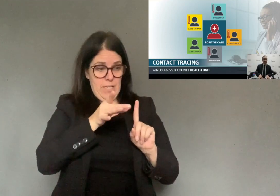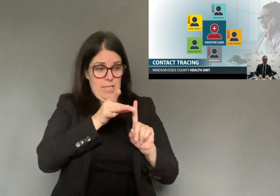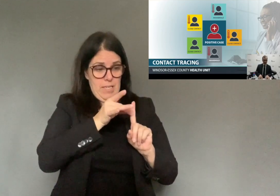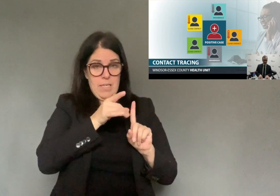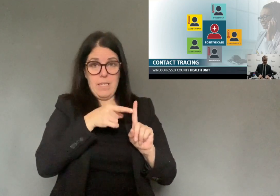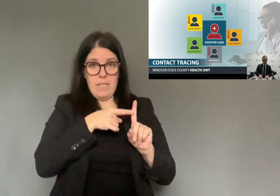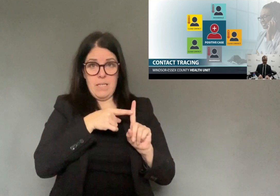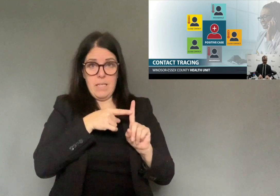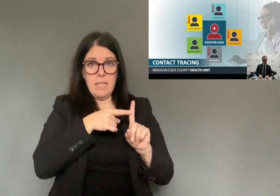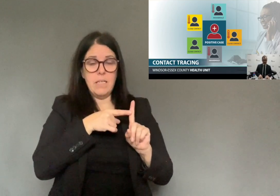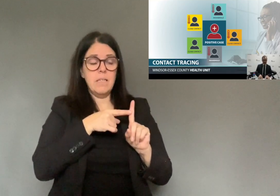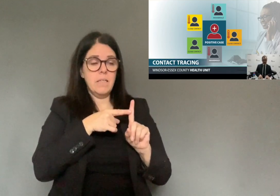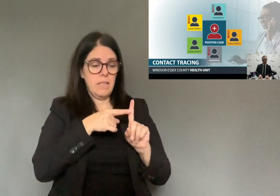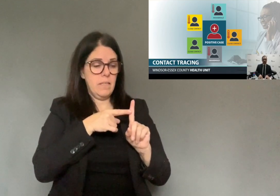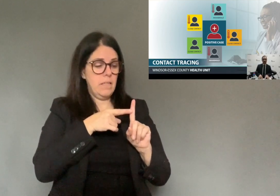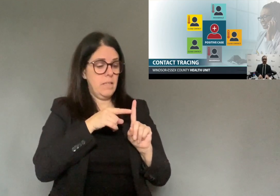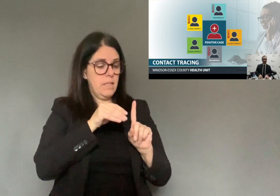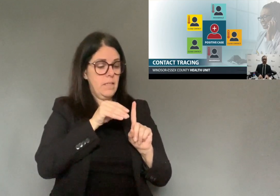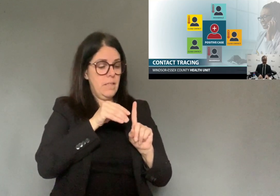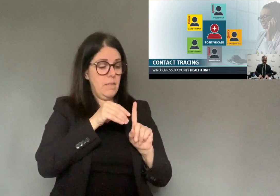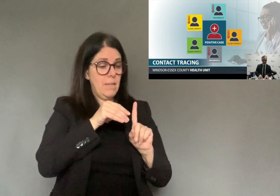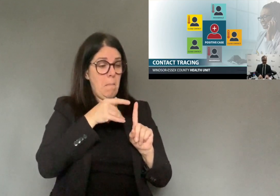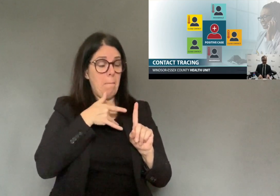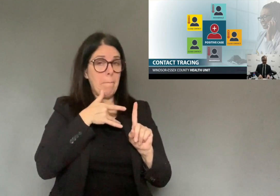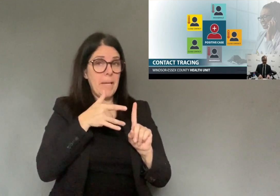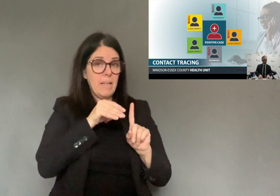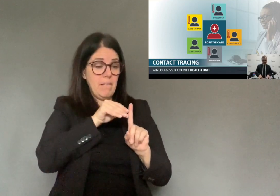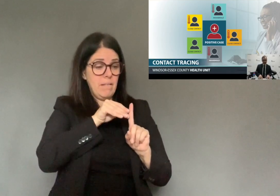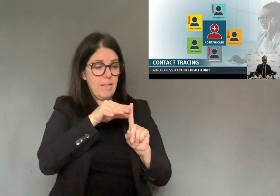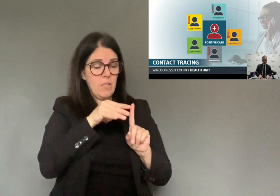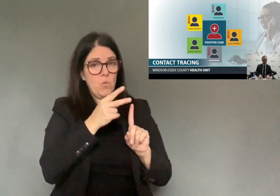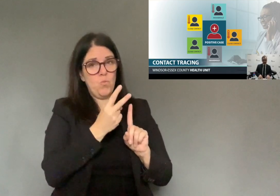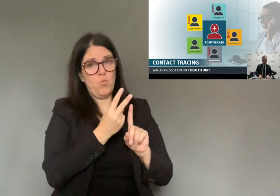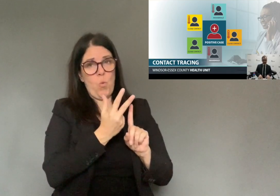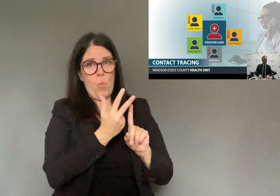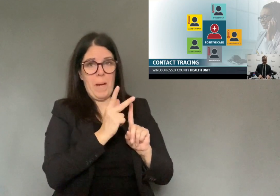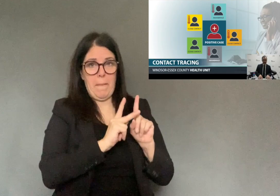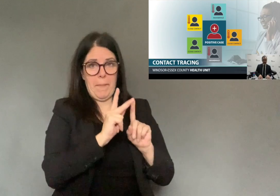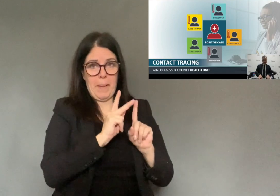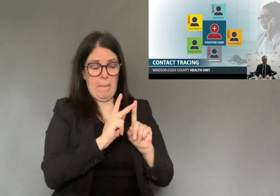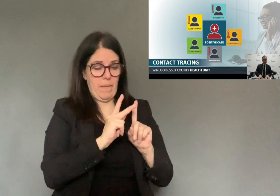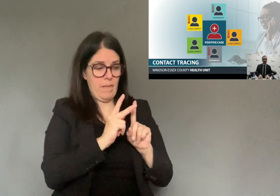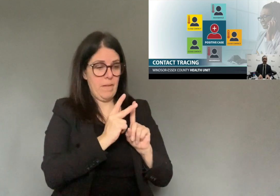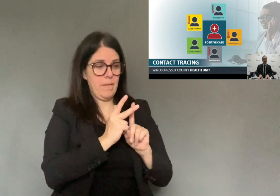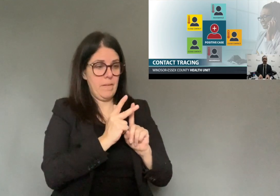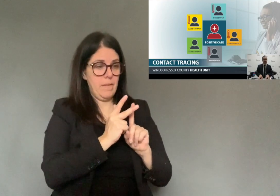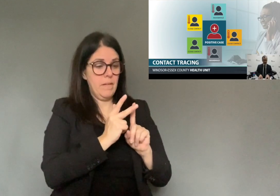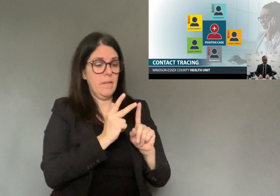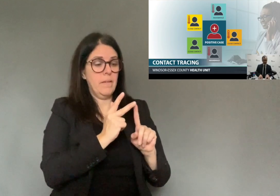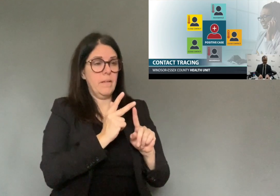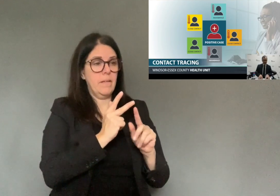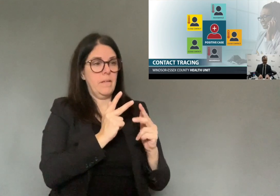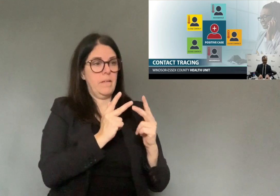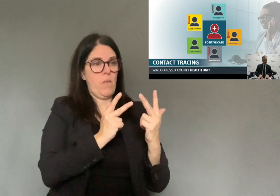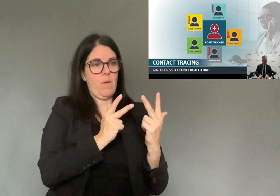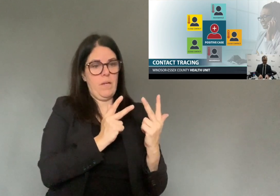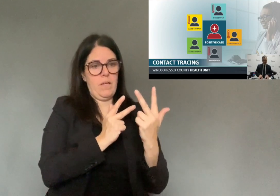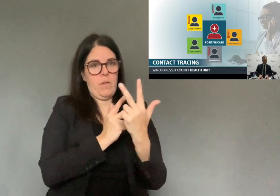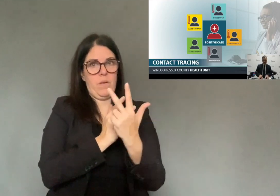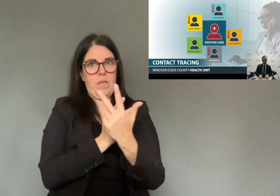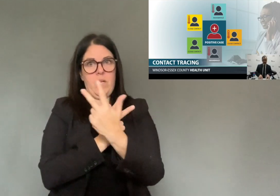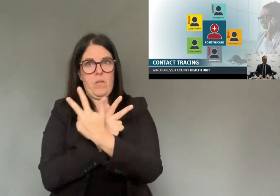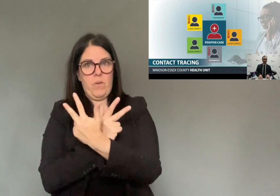and contact tracing. As an example, one positive case could result in 3 new positive